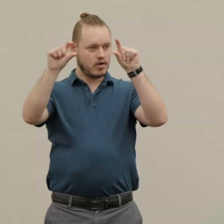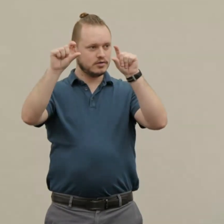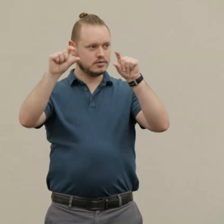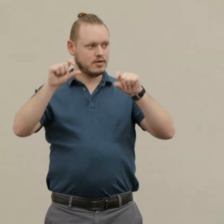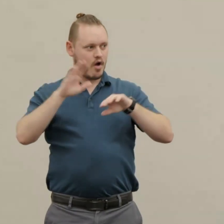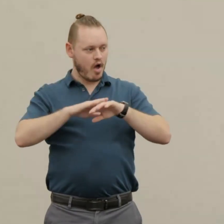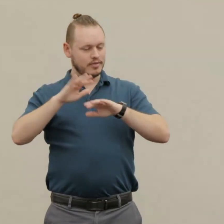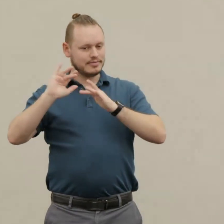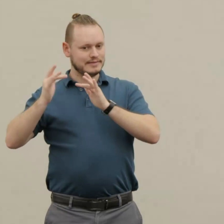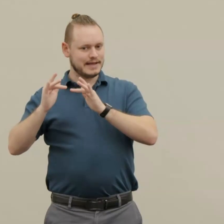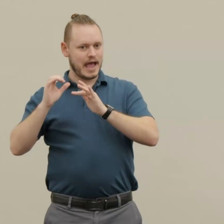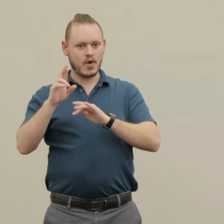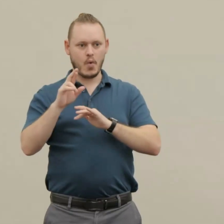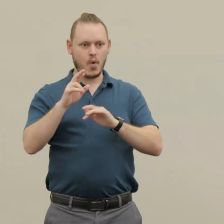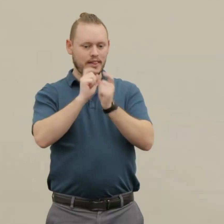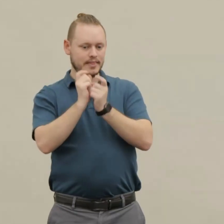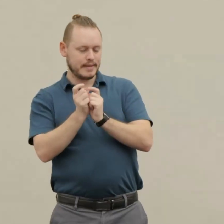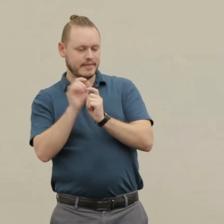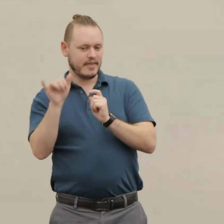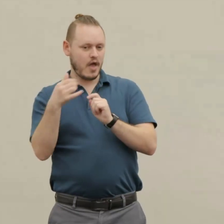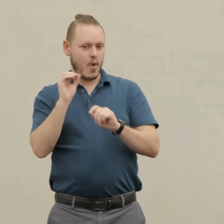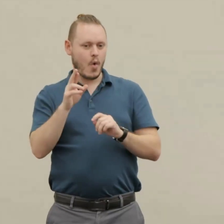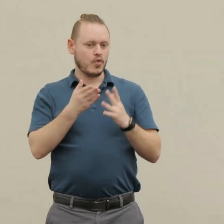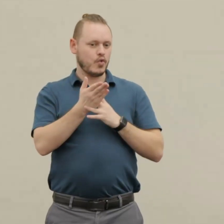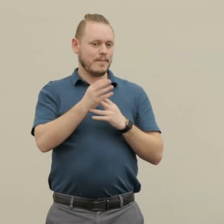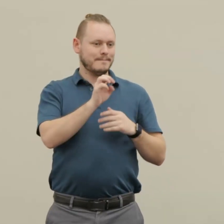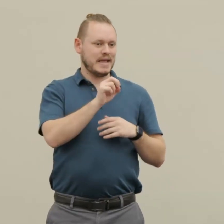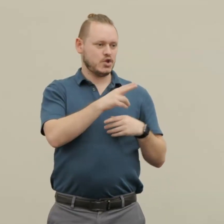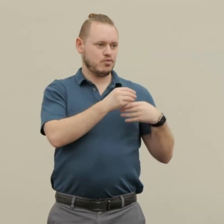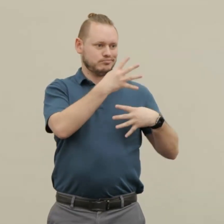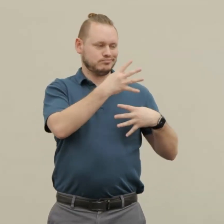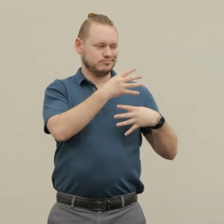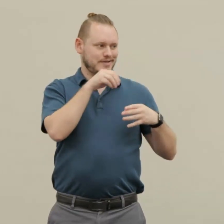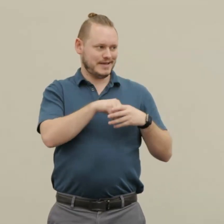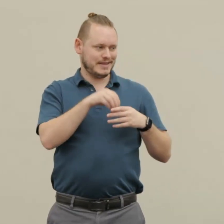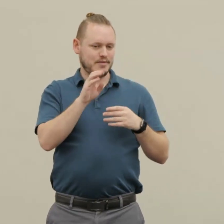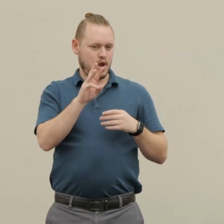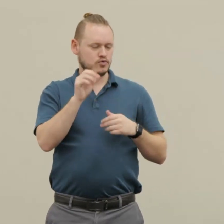site, or are you manipulating that through the menu system of the browser?